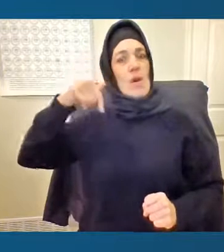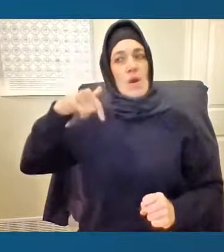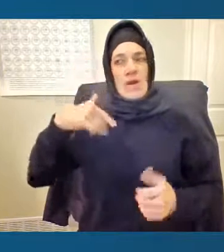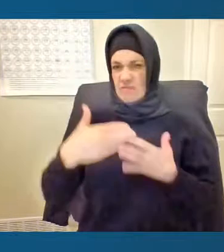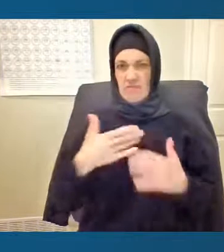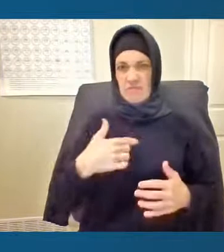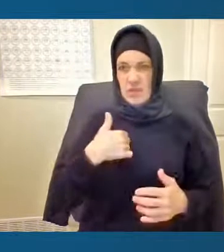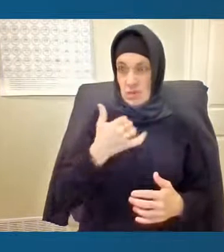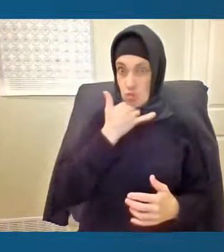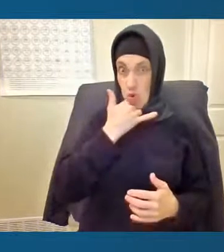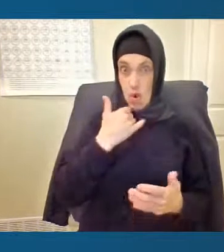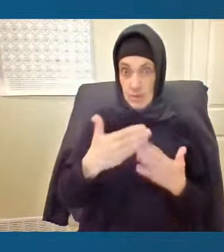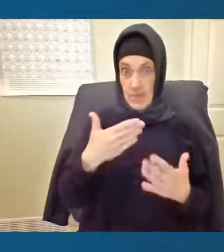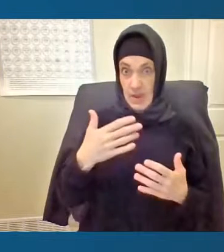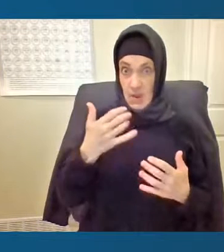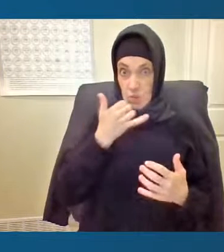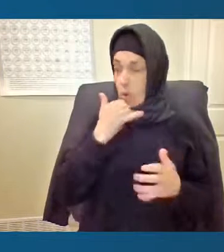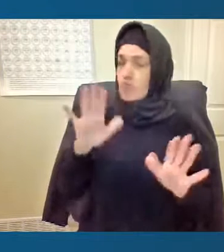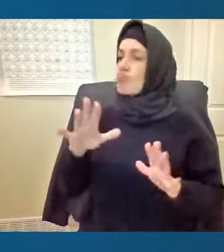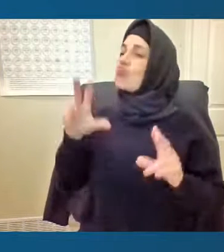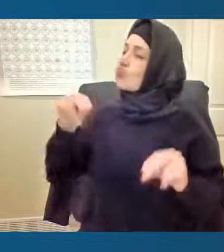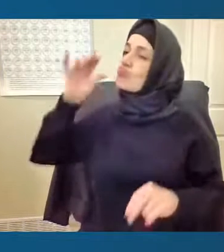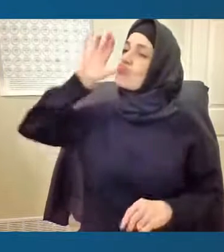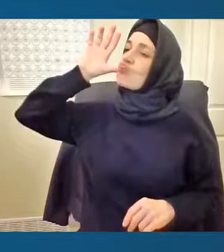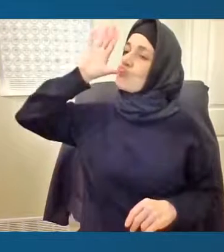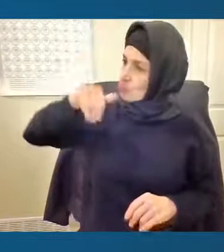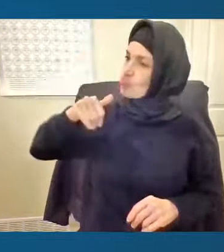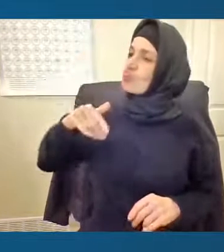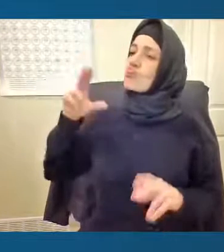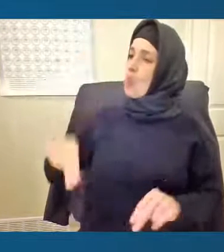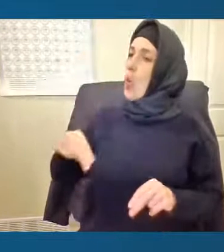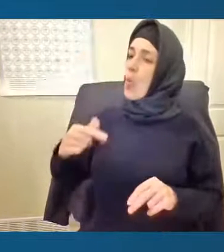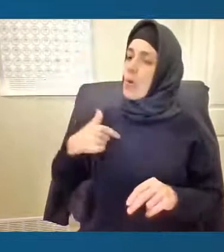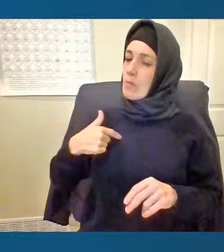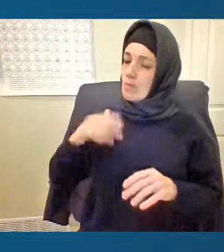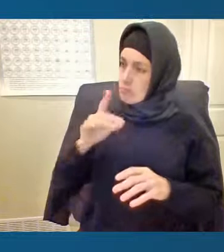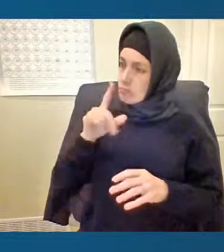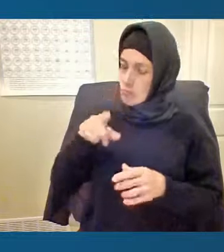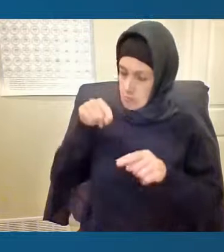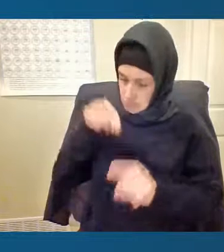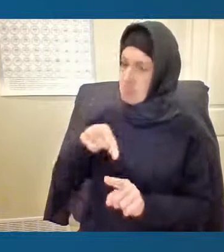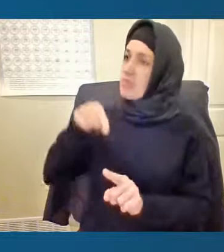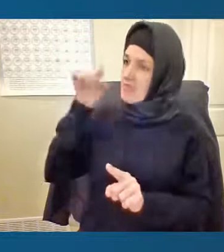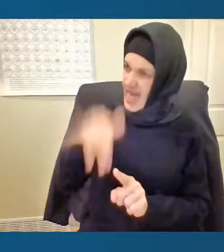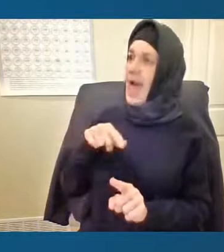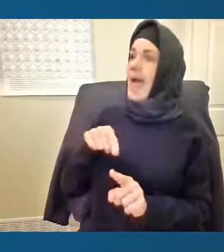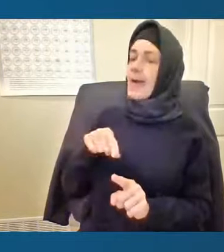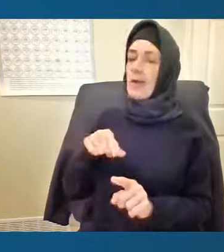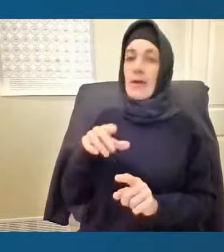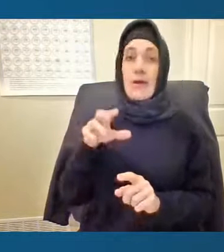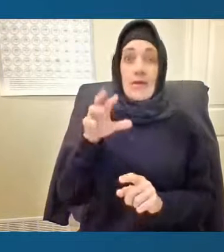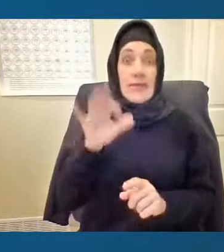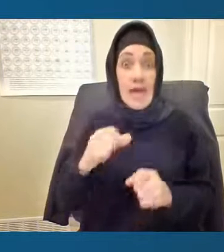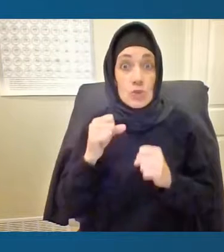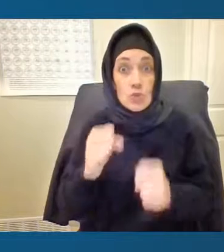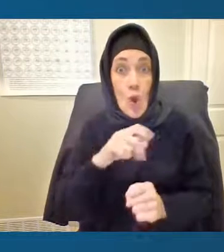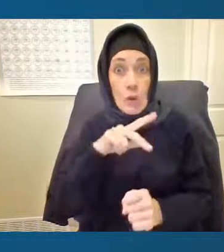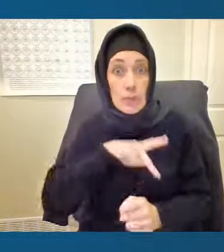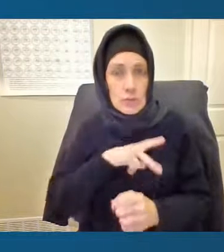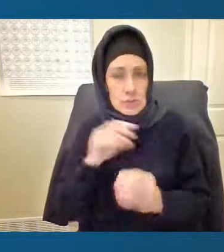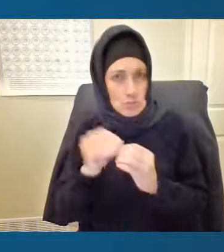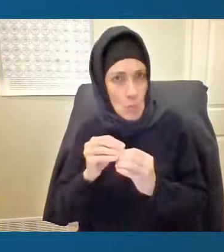nah, this is what it is. Uh-uh. The strong personality, it's actually harder on your nafs that